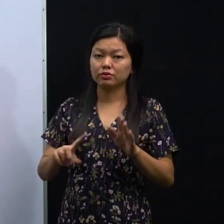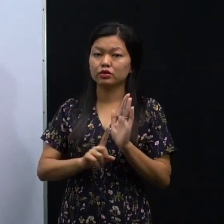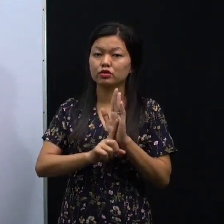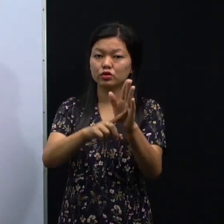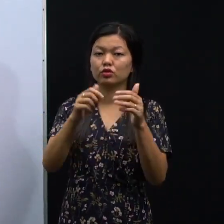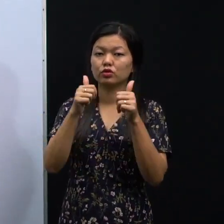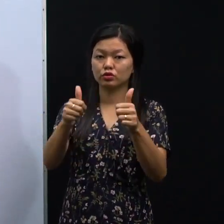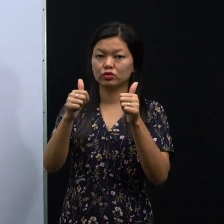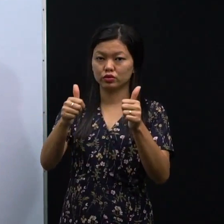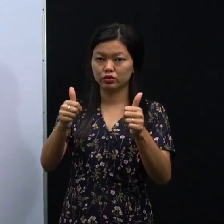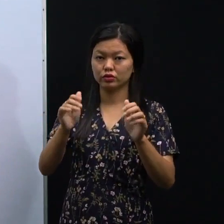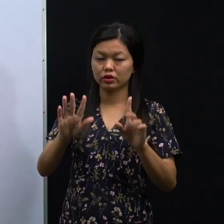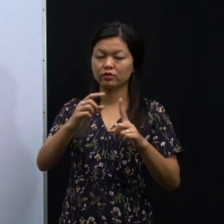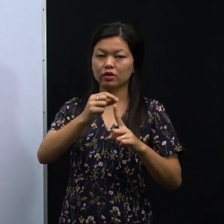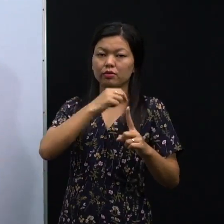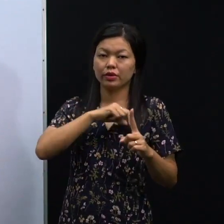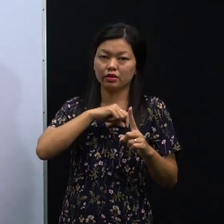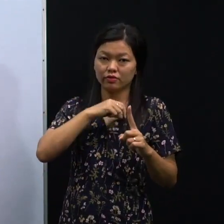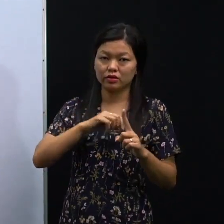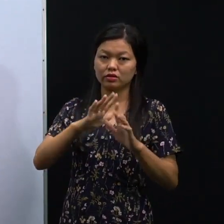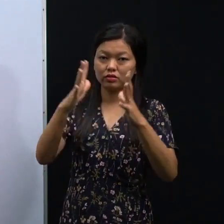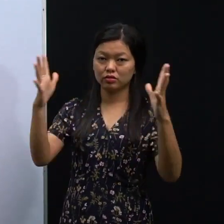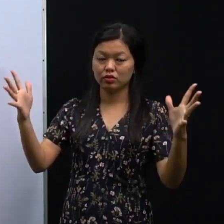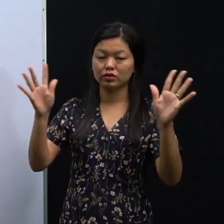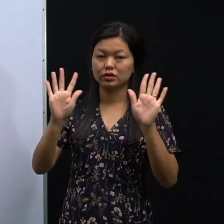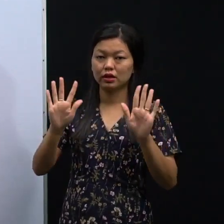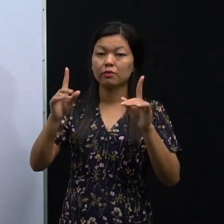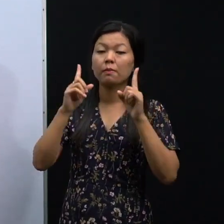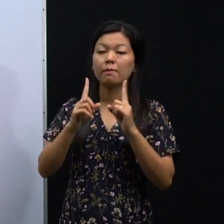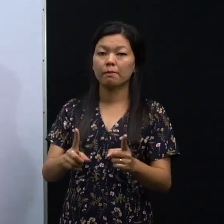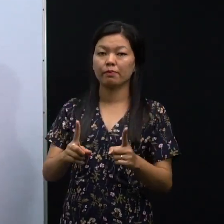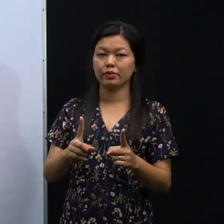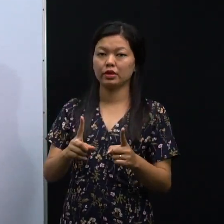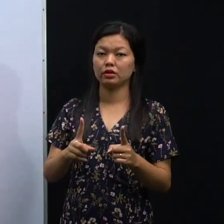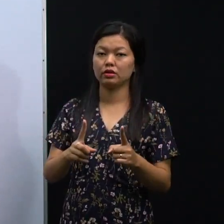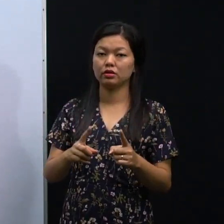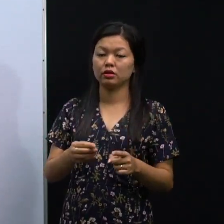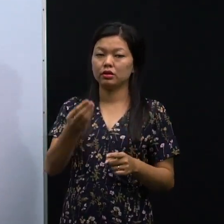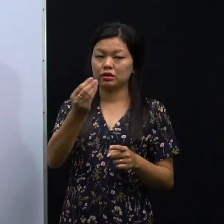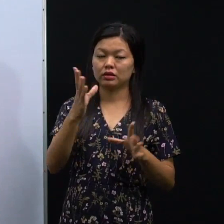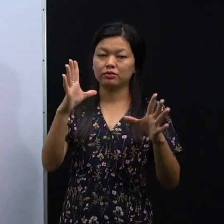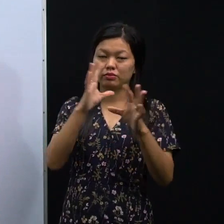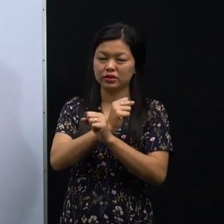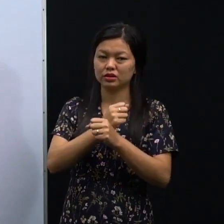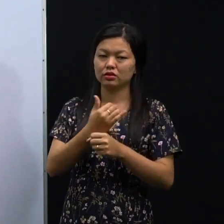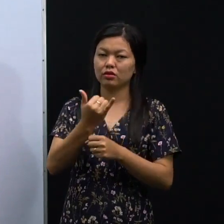been beneficial, it has contributed a lot to the structure of atom. But the major drawback is that he said